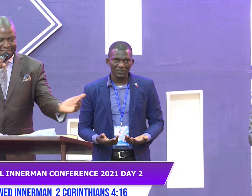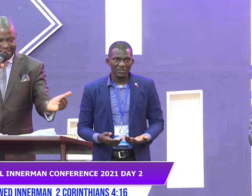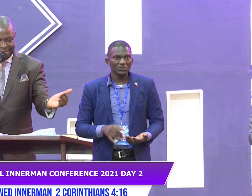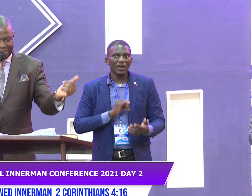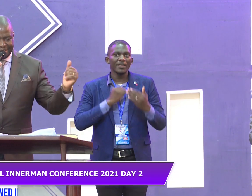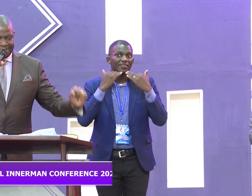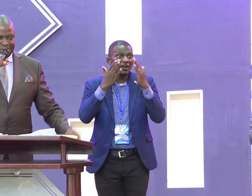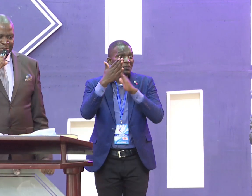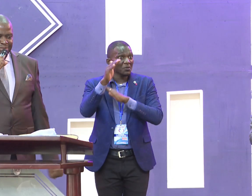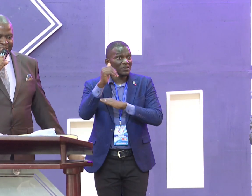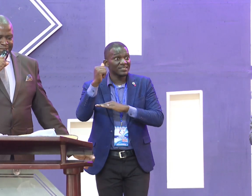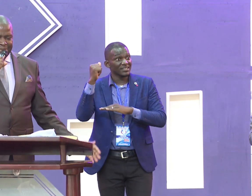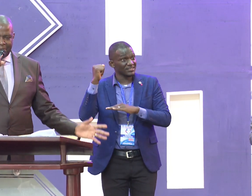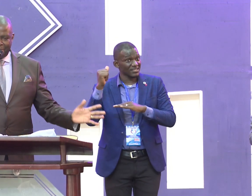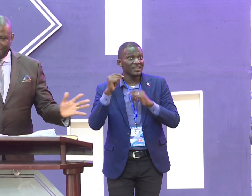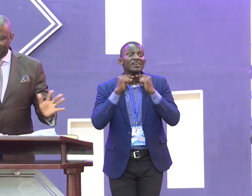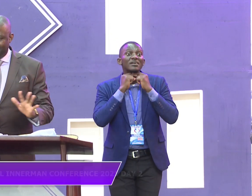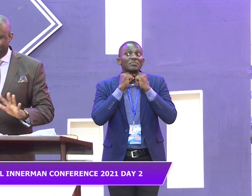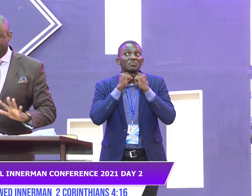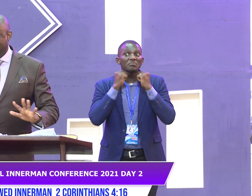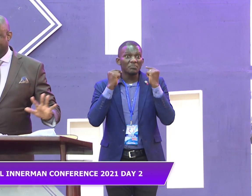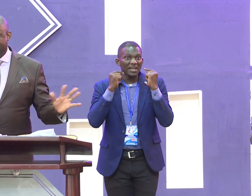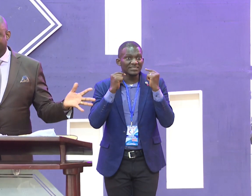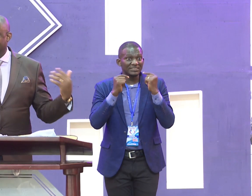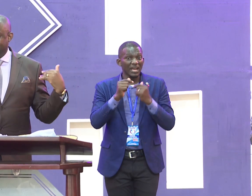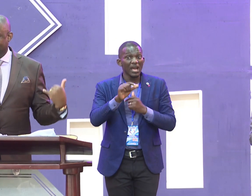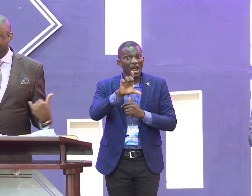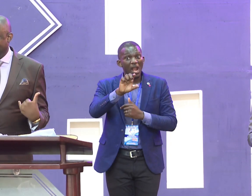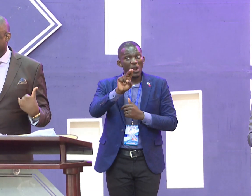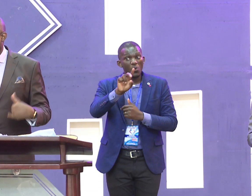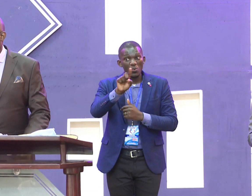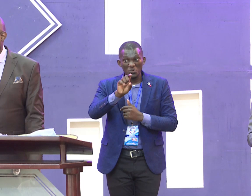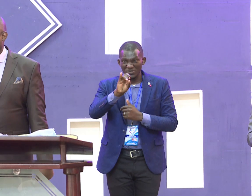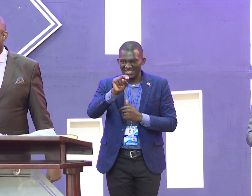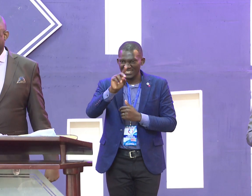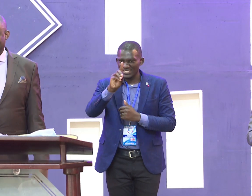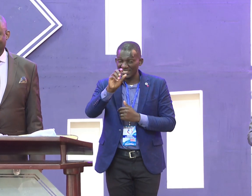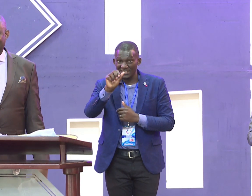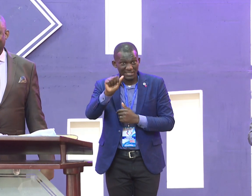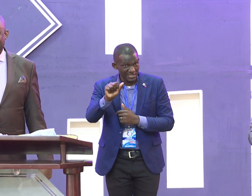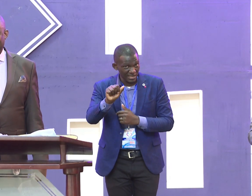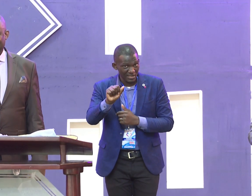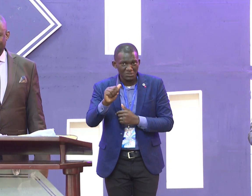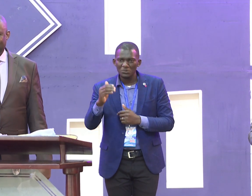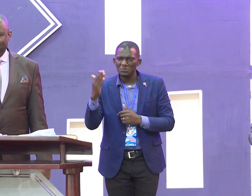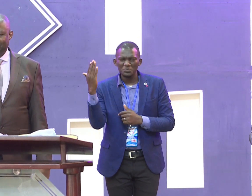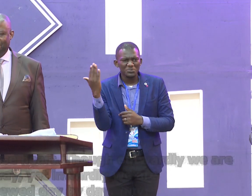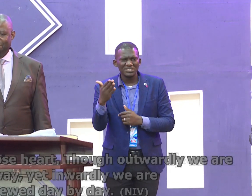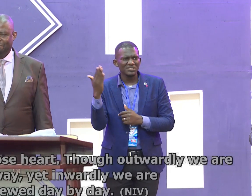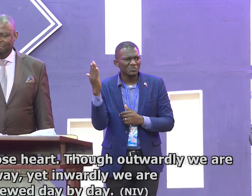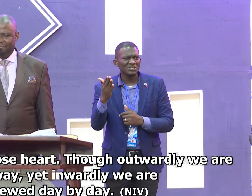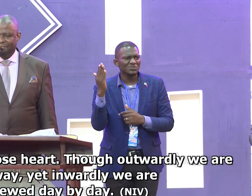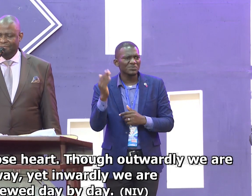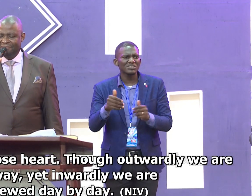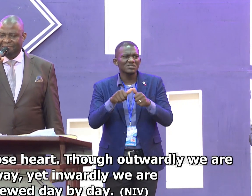Lord yesterday. Pastor Nelson Luzinda used a very good analogy that blessed me. Era nebaza Katonda nti Joe omukadde Nelson